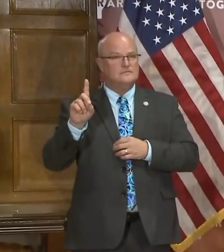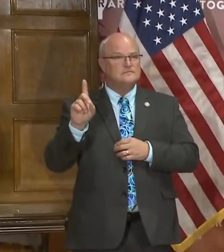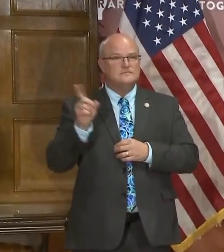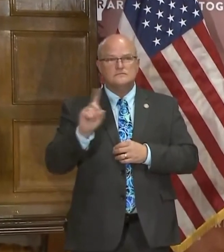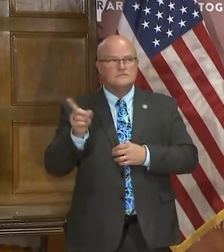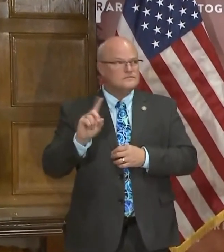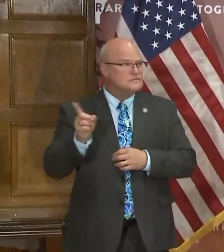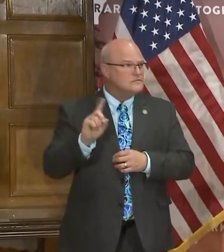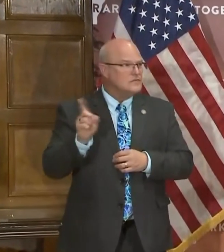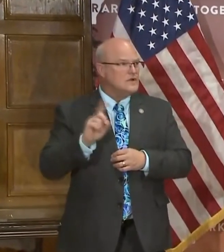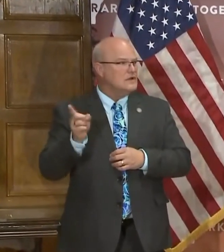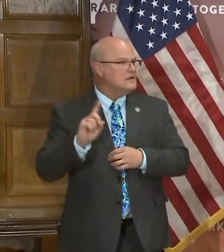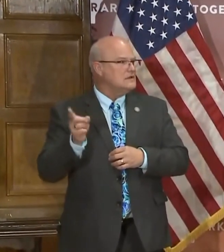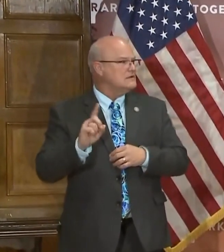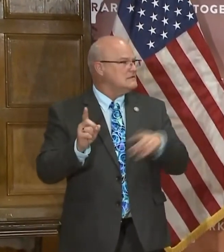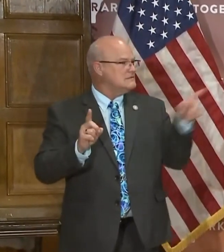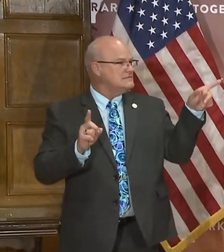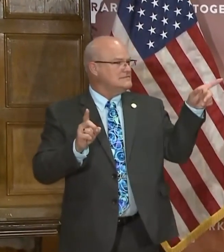Where's Sue?